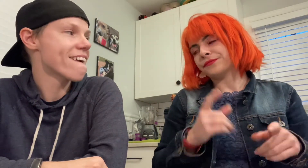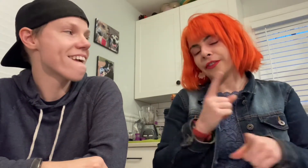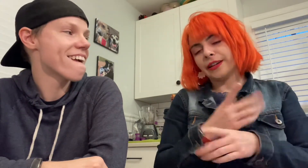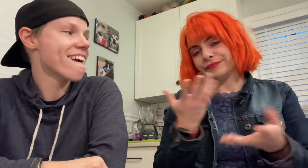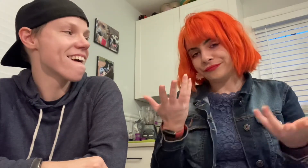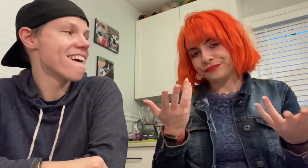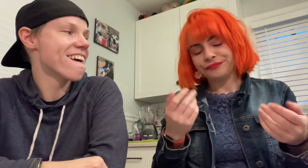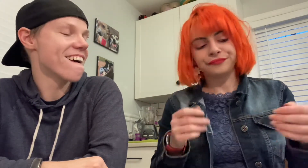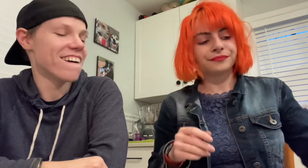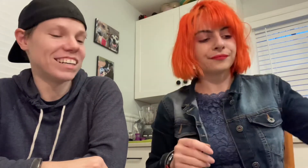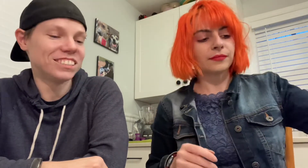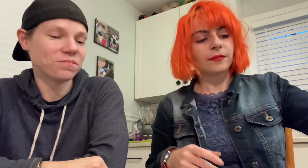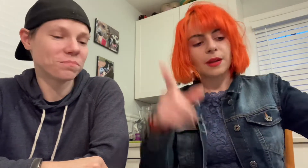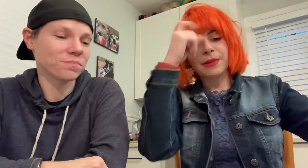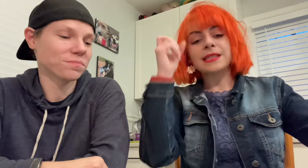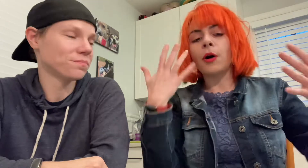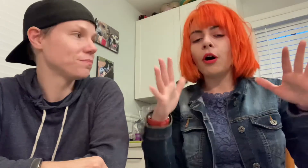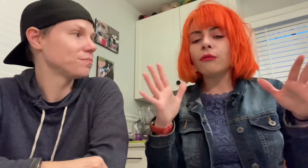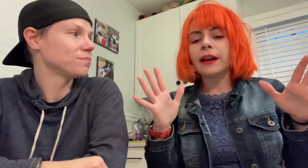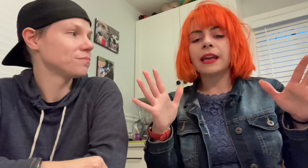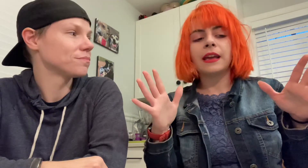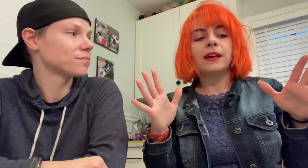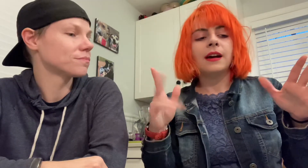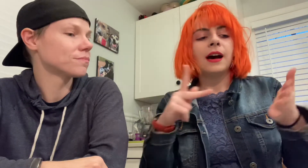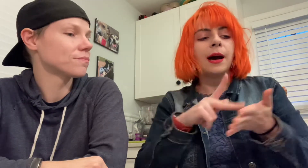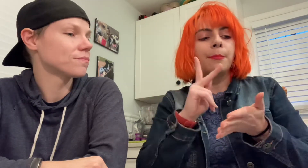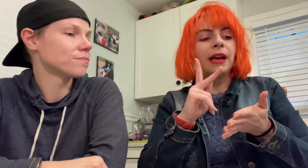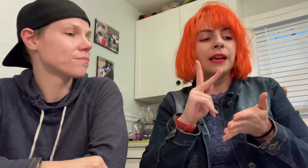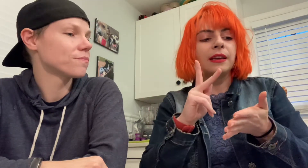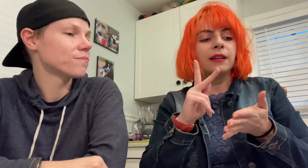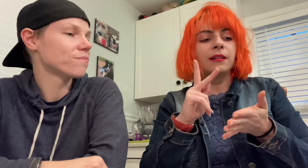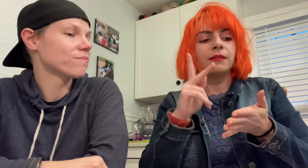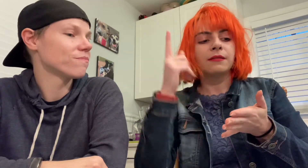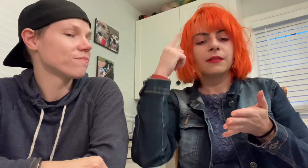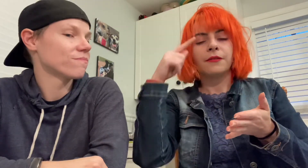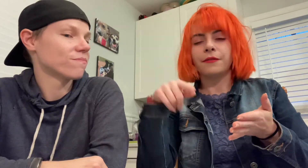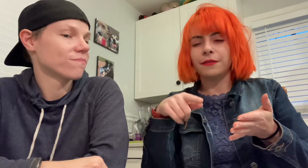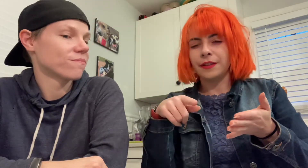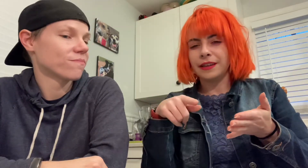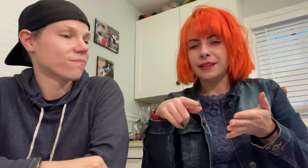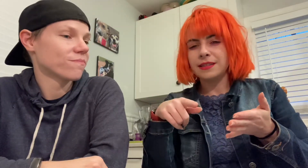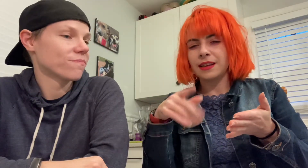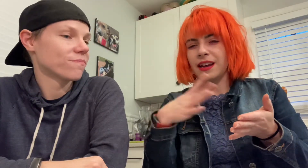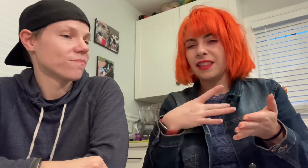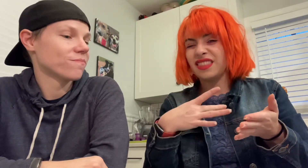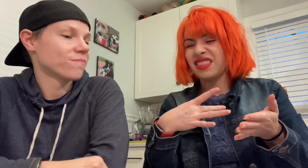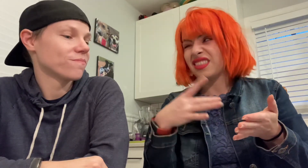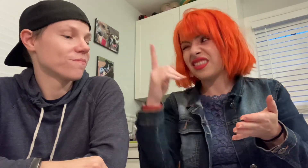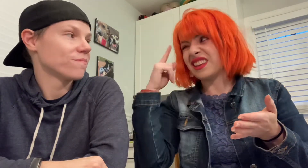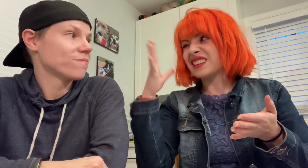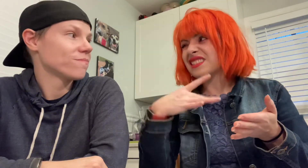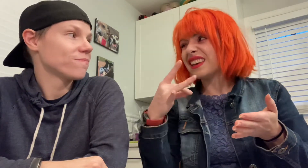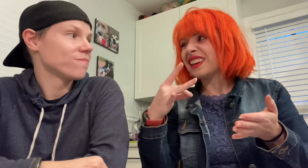right? Because I'm paying for this. I think it's like